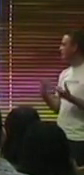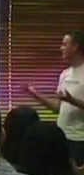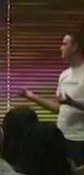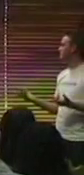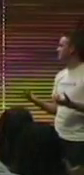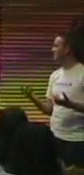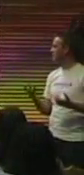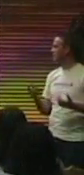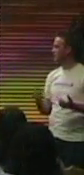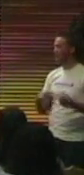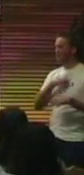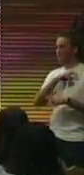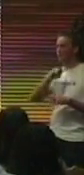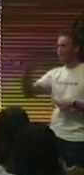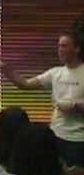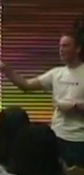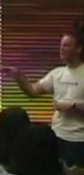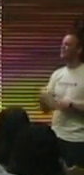How do you involve the deaf